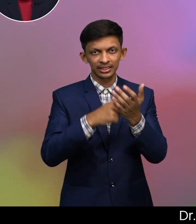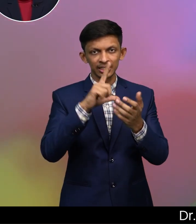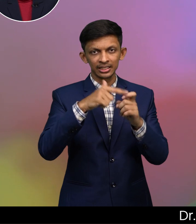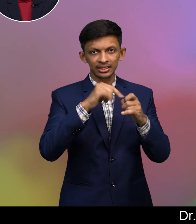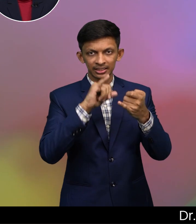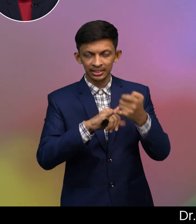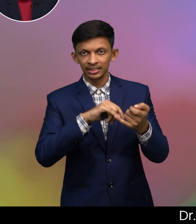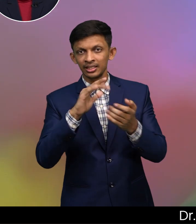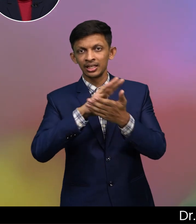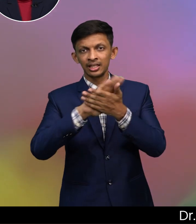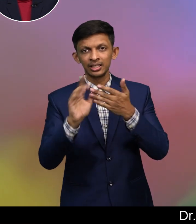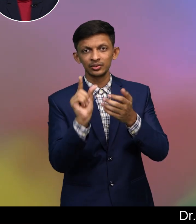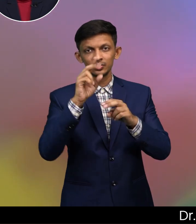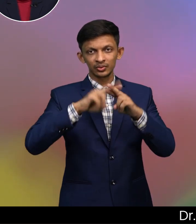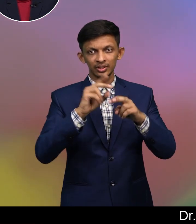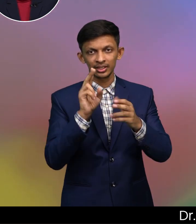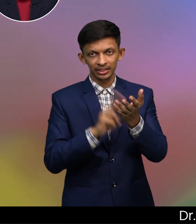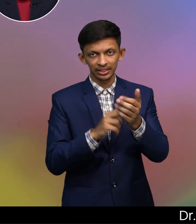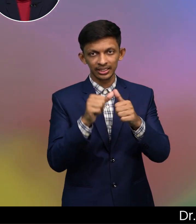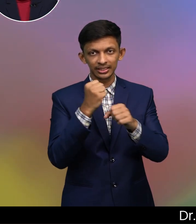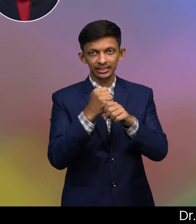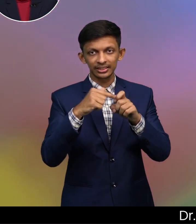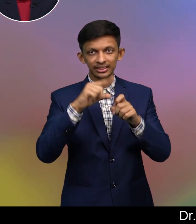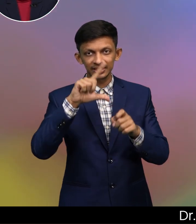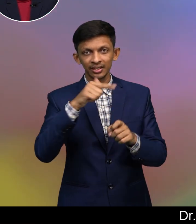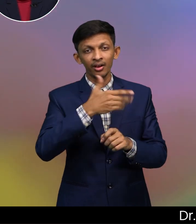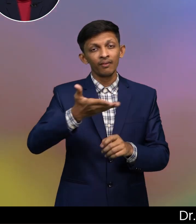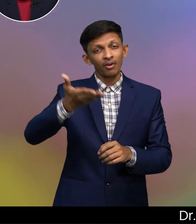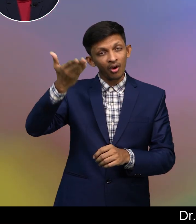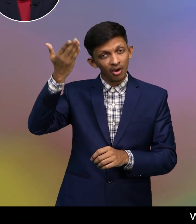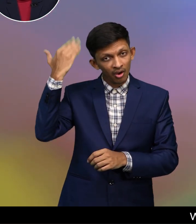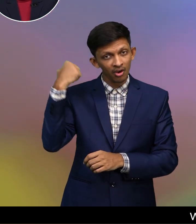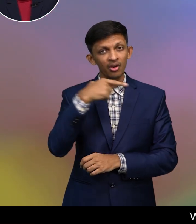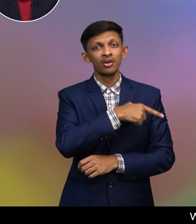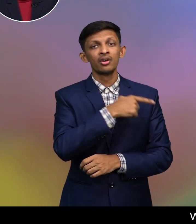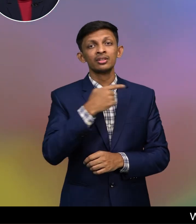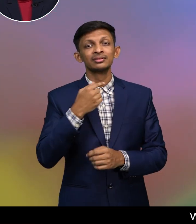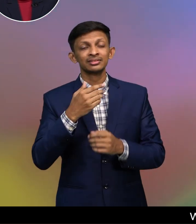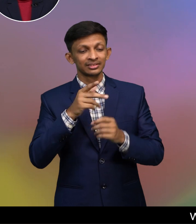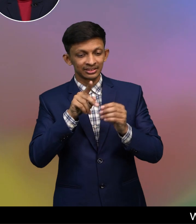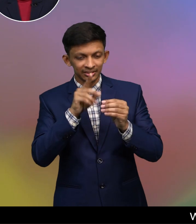Organs are collected from brain dead patients.